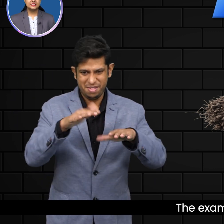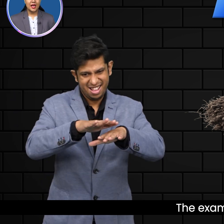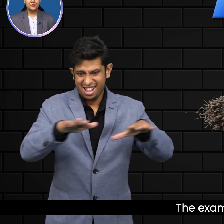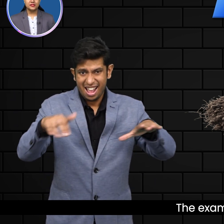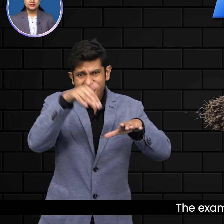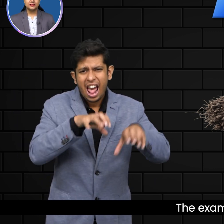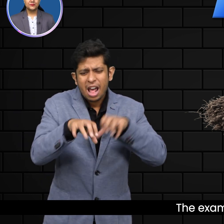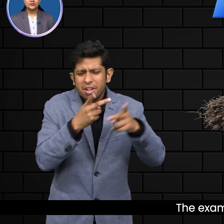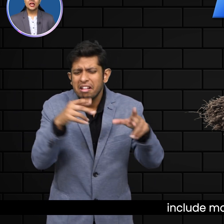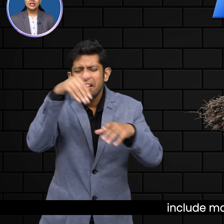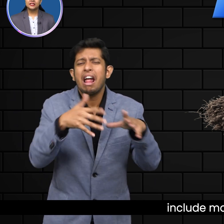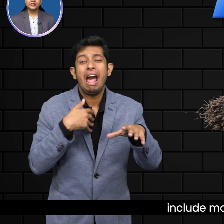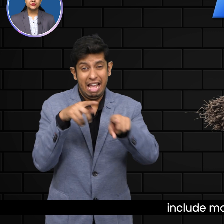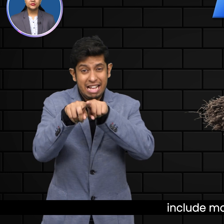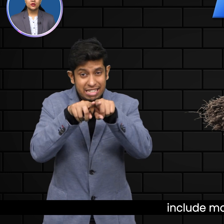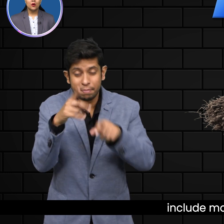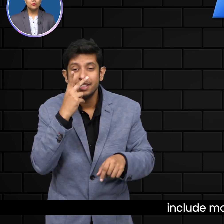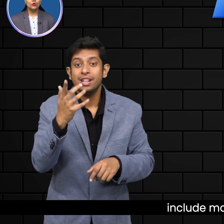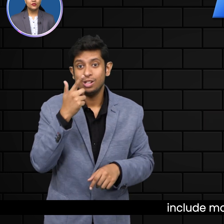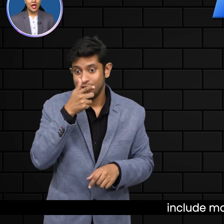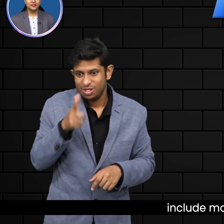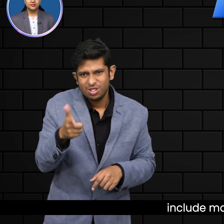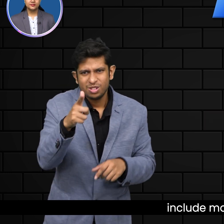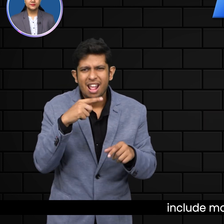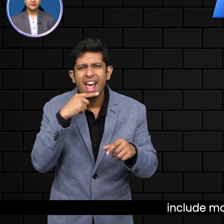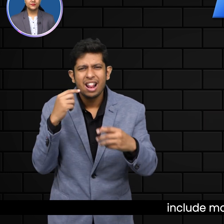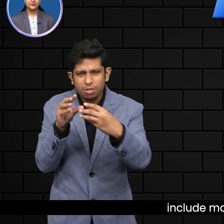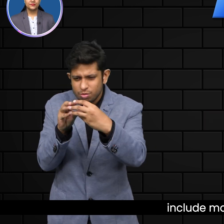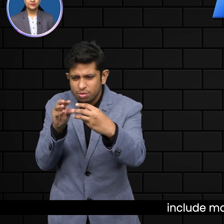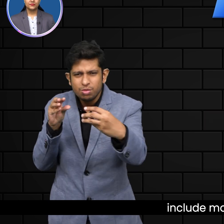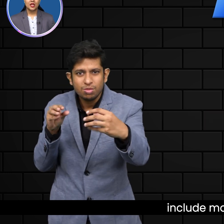The examples include mole rat,